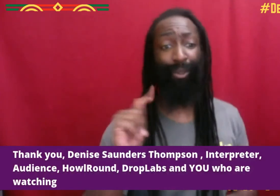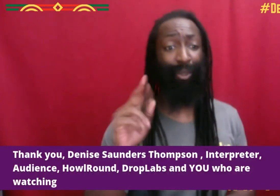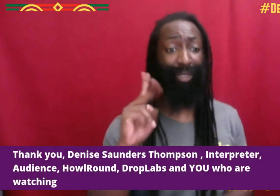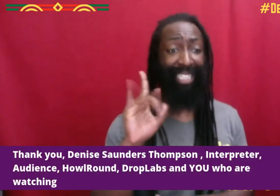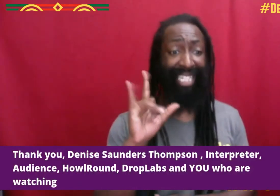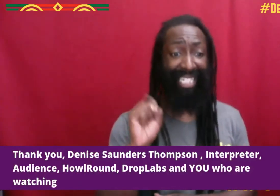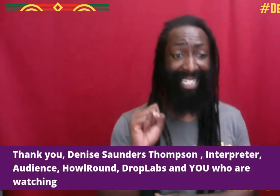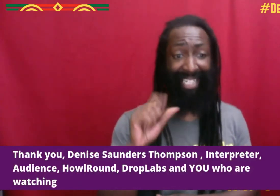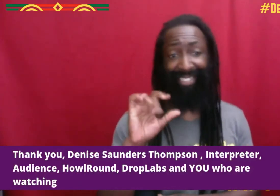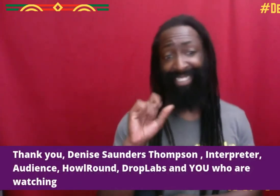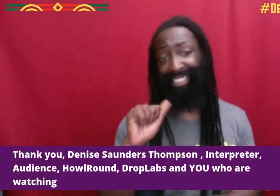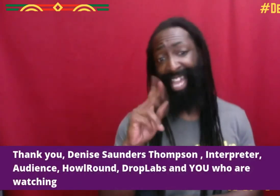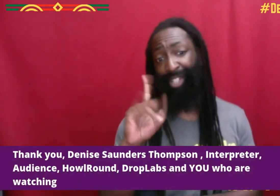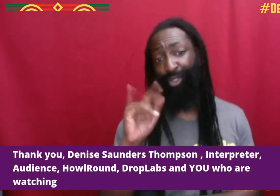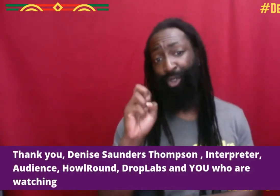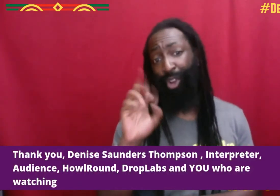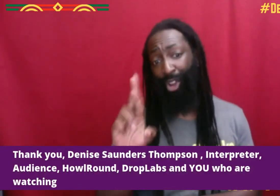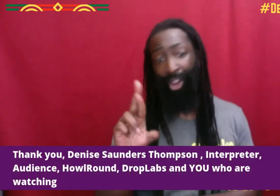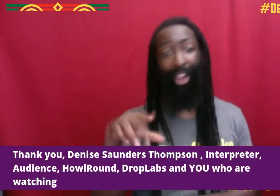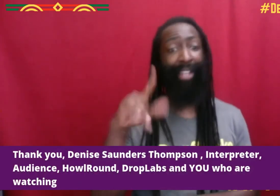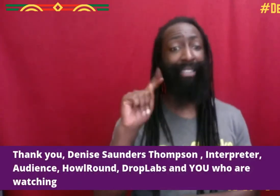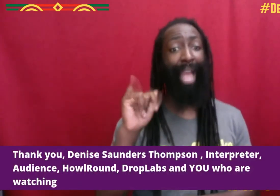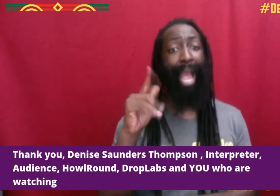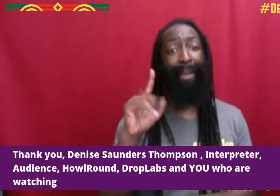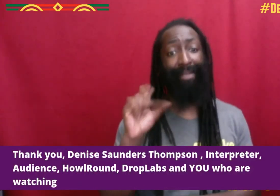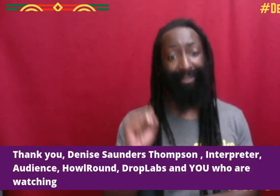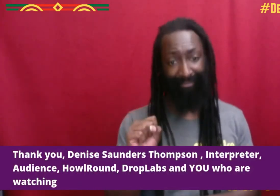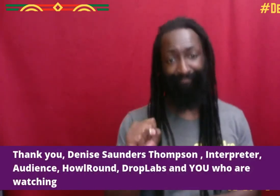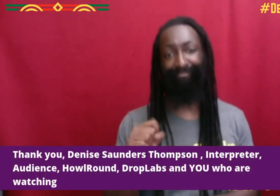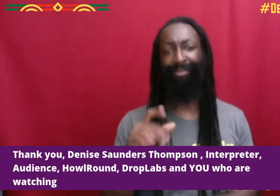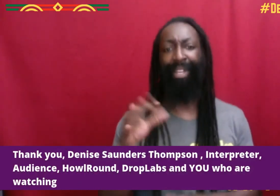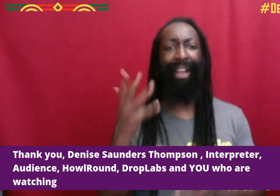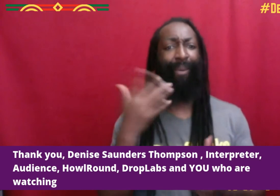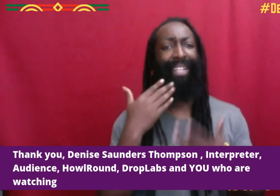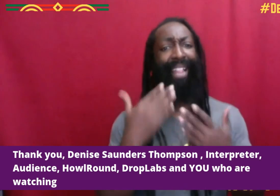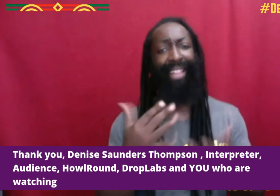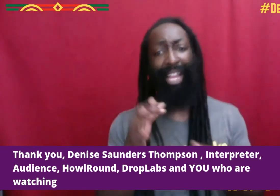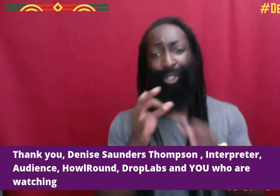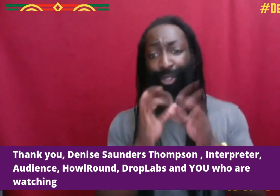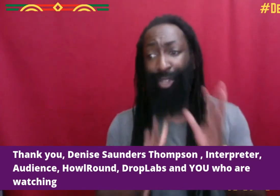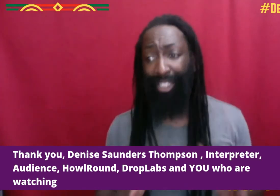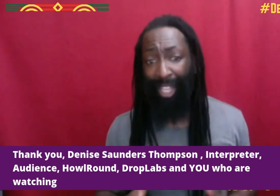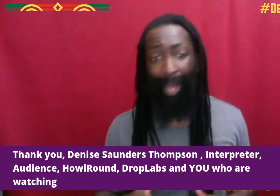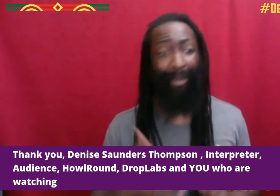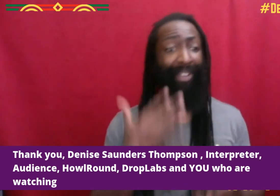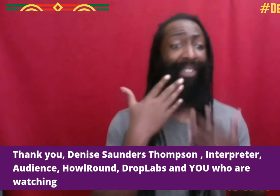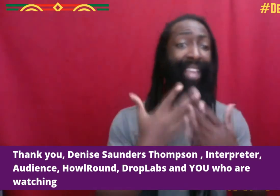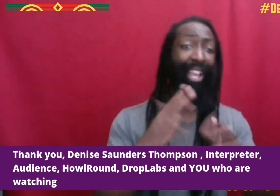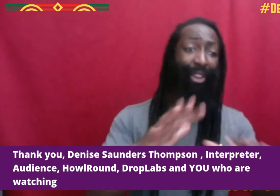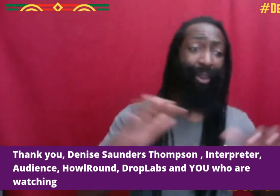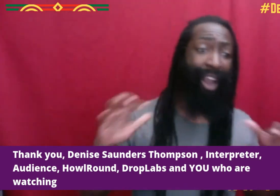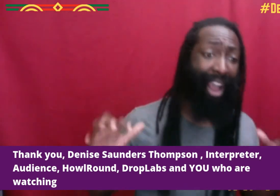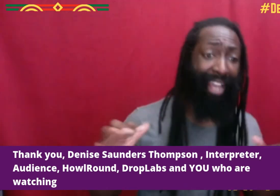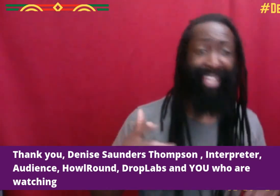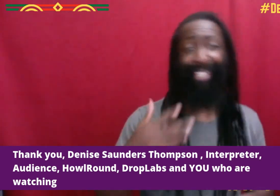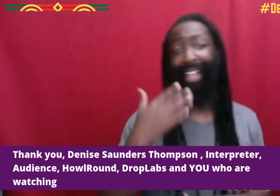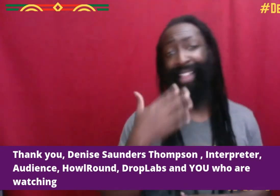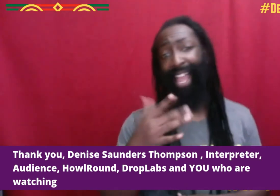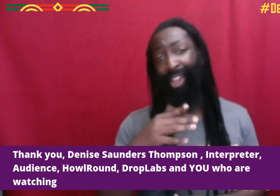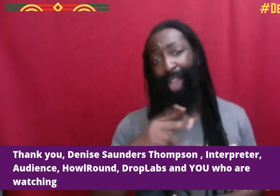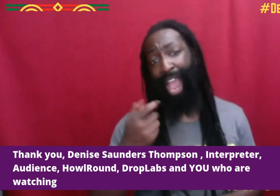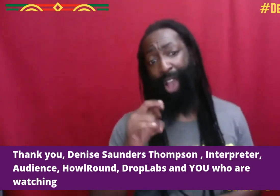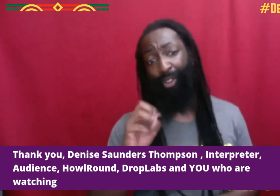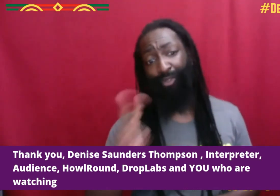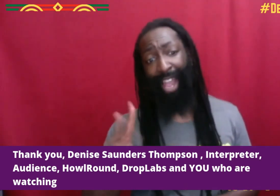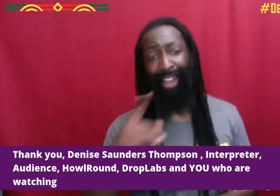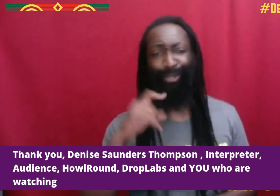Thank you. I need to say thank you to, of course, Denise Saunders Thompson, the interpreters, the